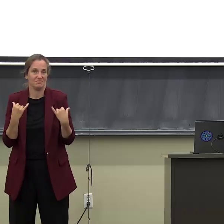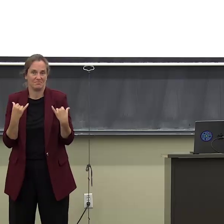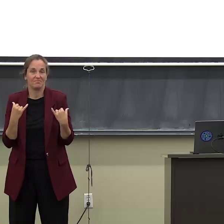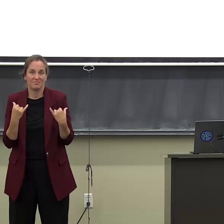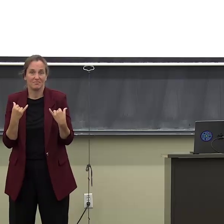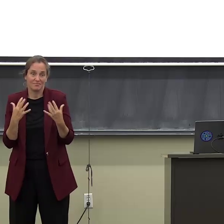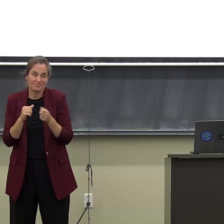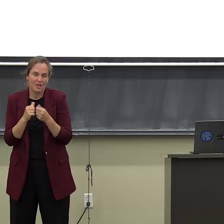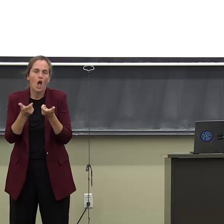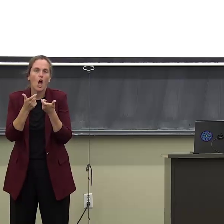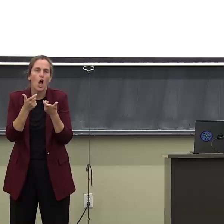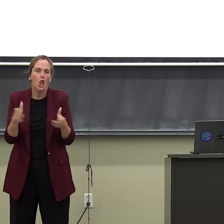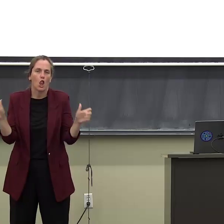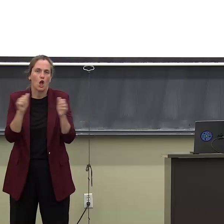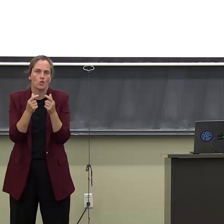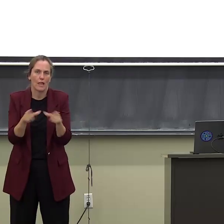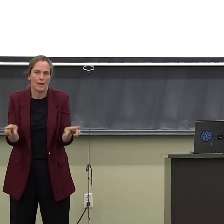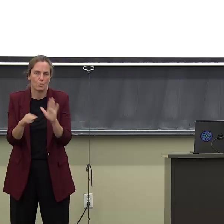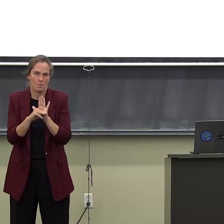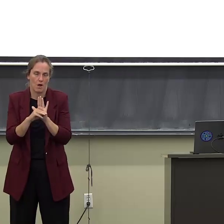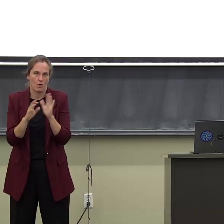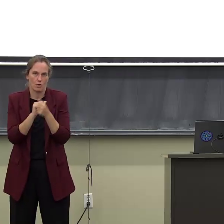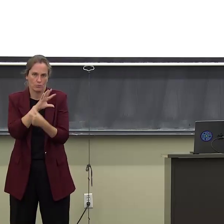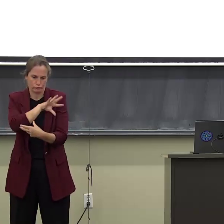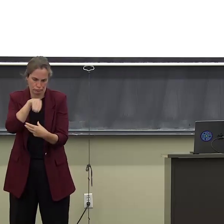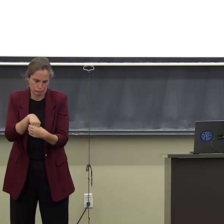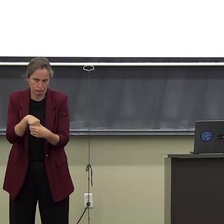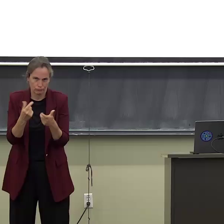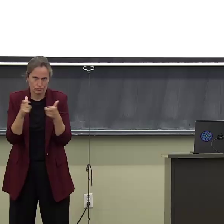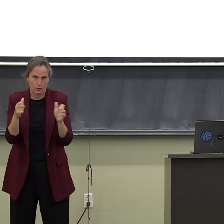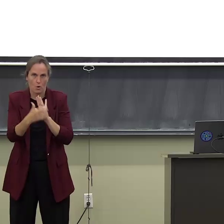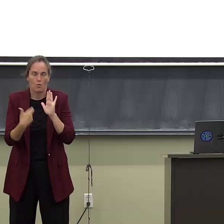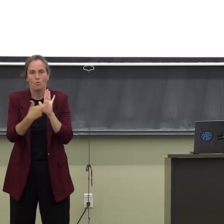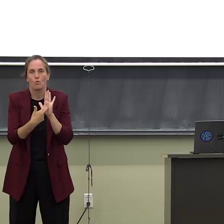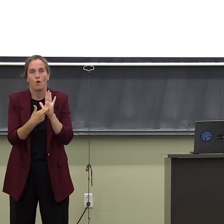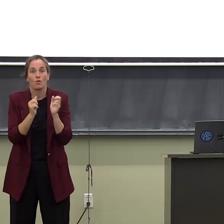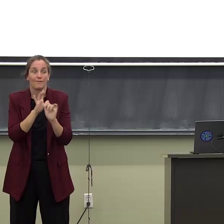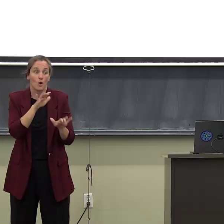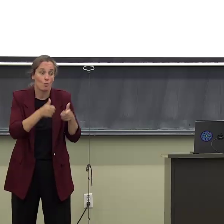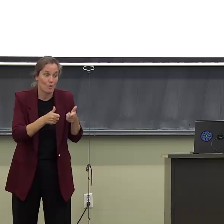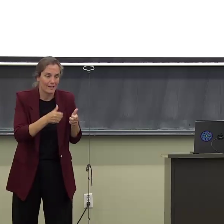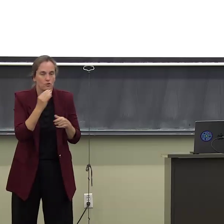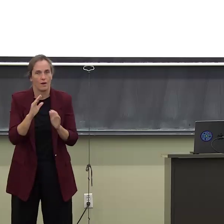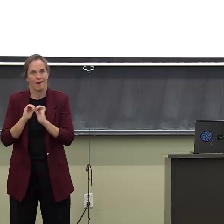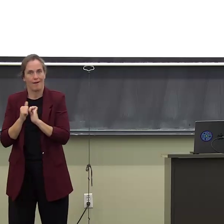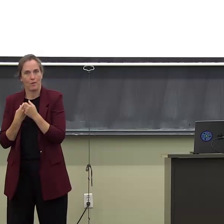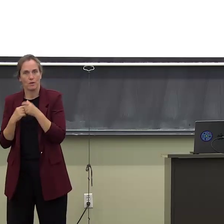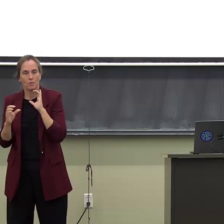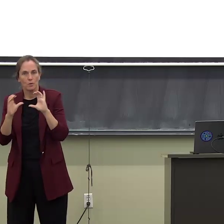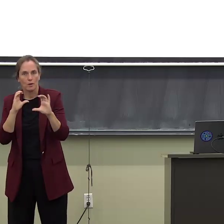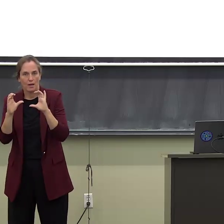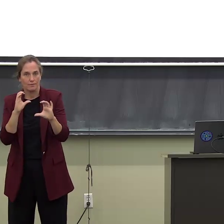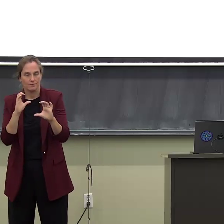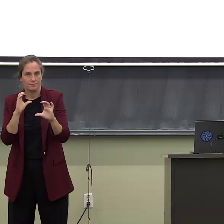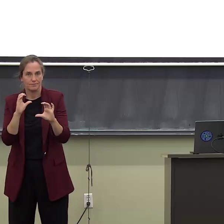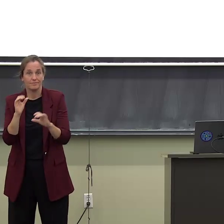large language model, play such a large role in which and how we communicate,